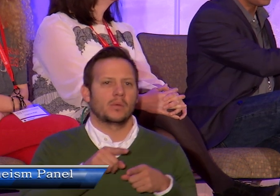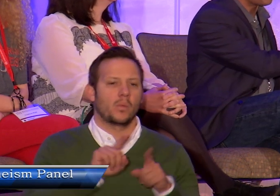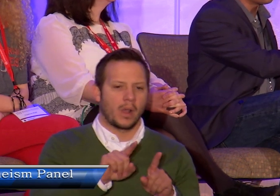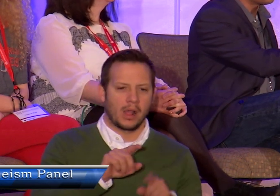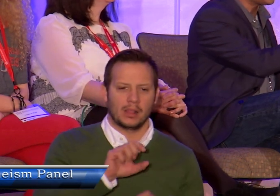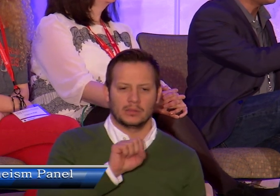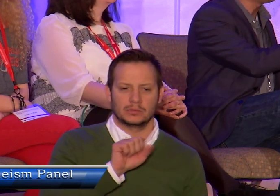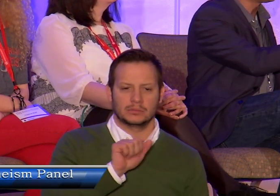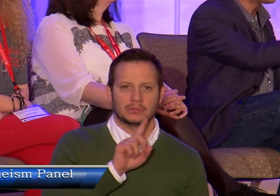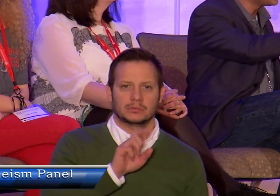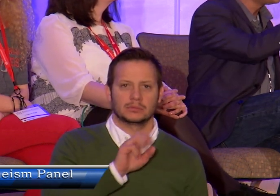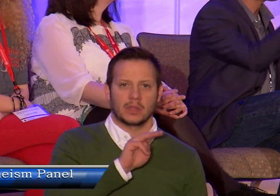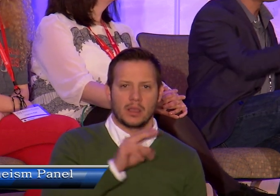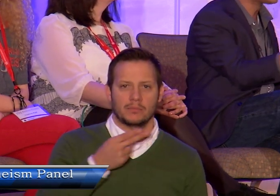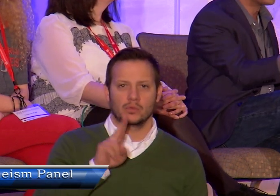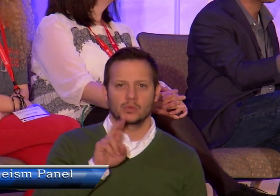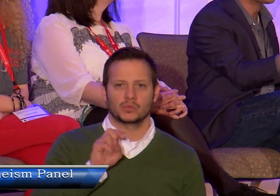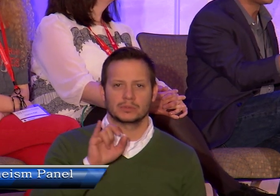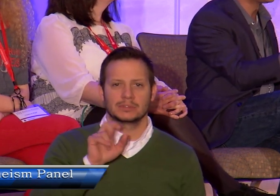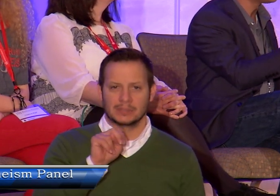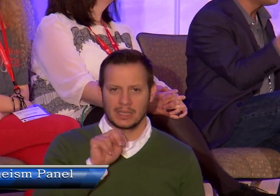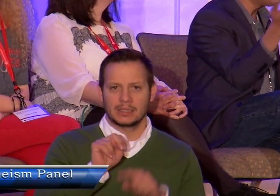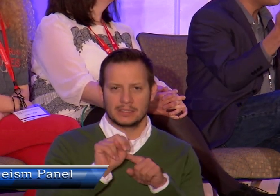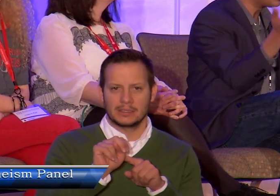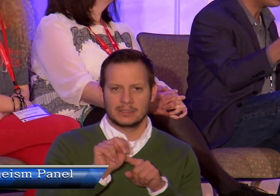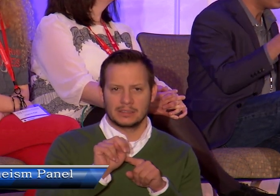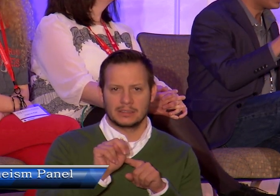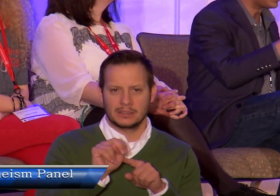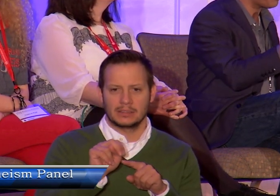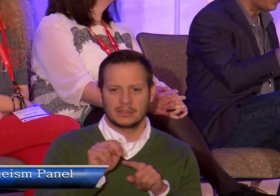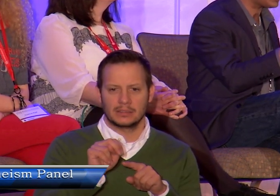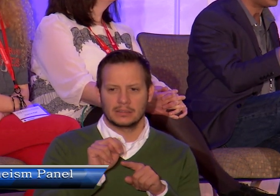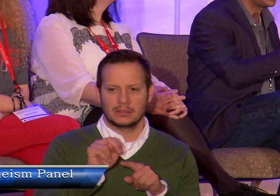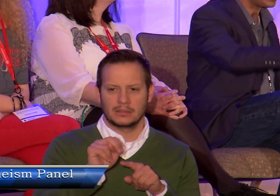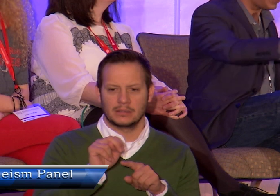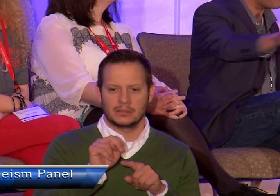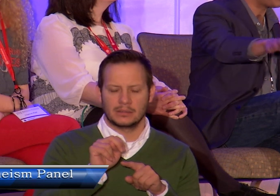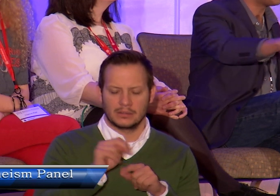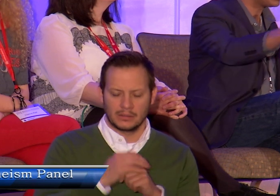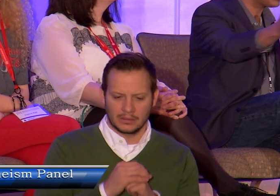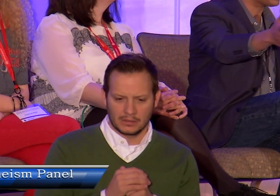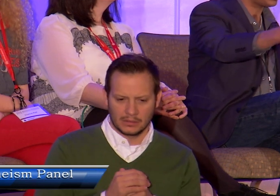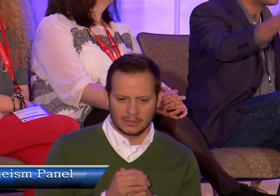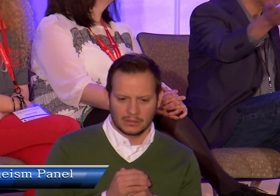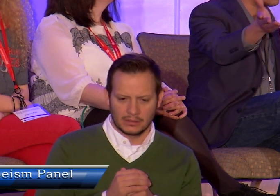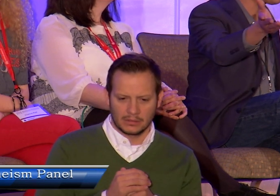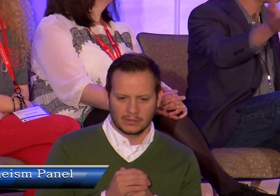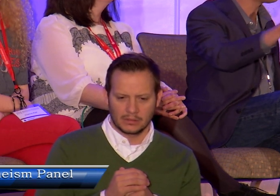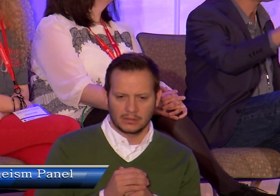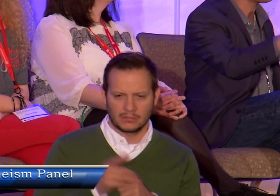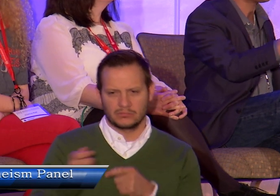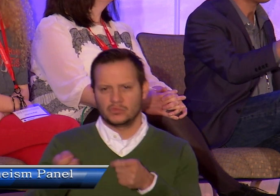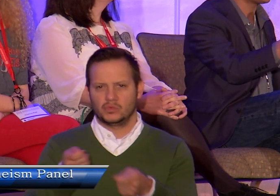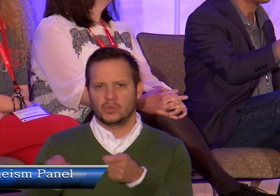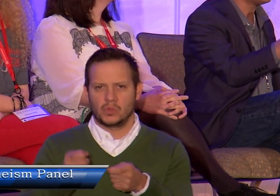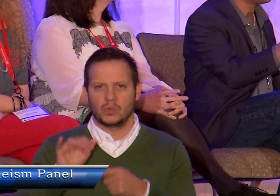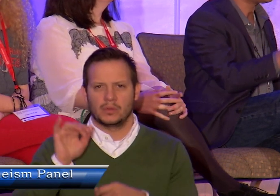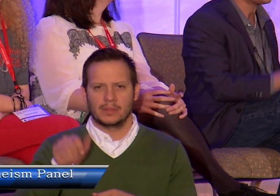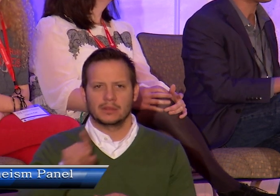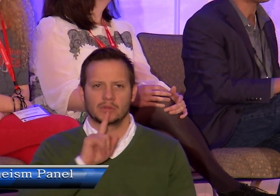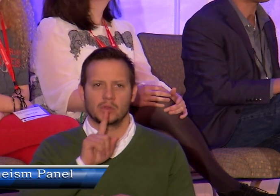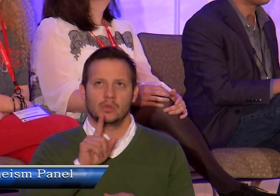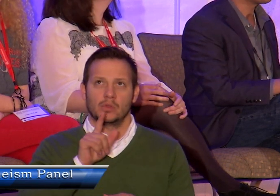dictators and the people that you want to create sanctions against don't really get affected. It is the average middle class worker who get affected by